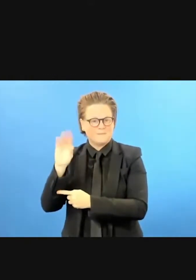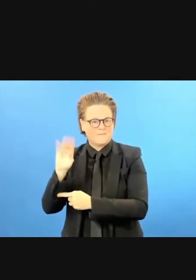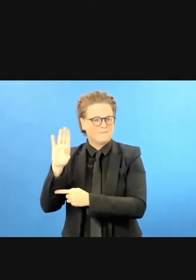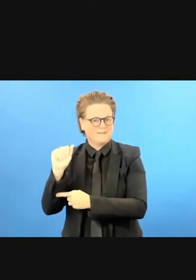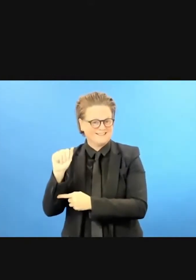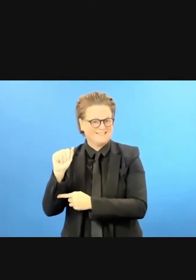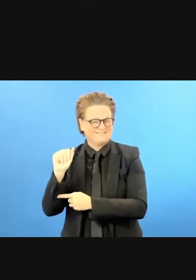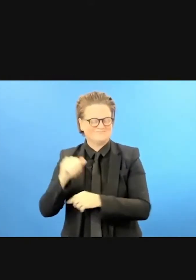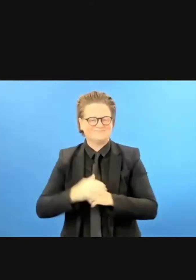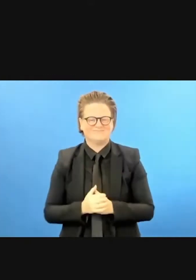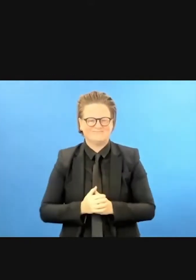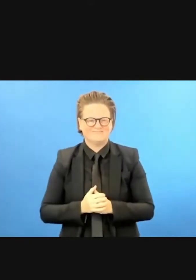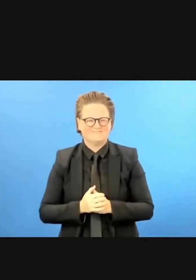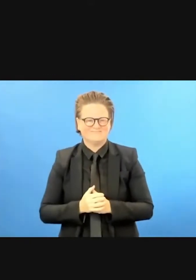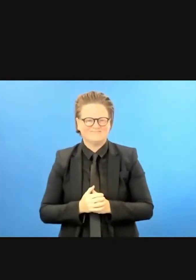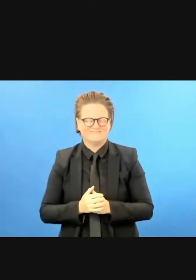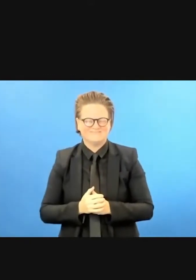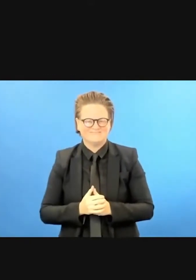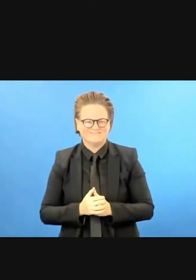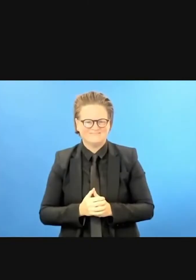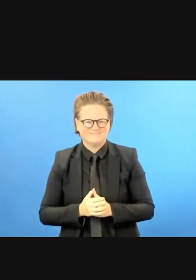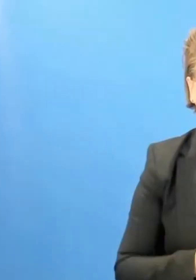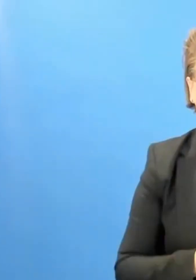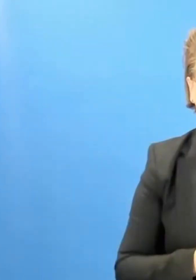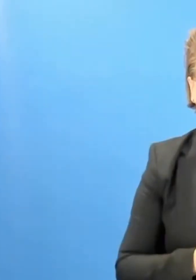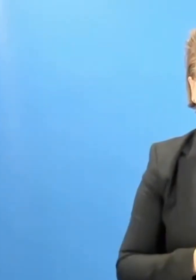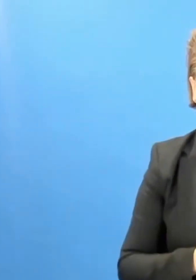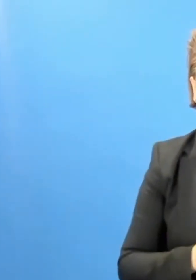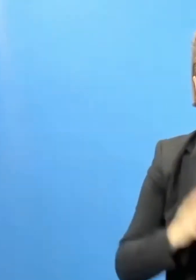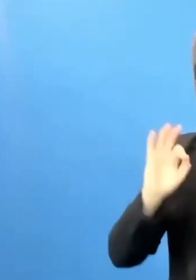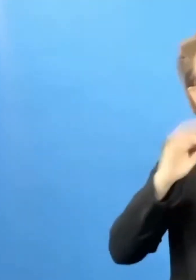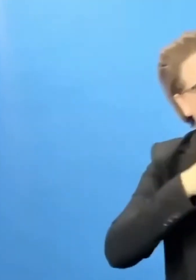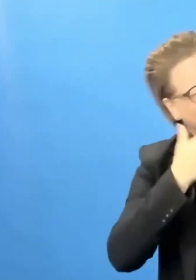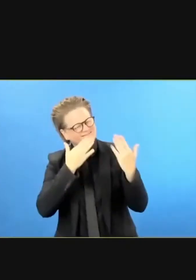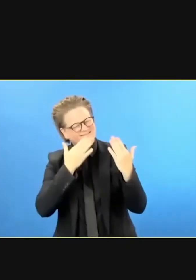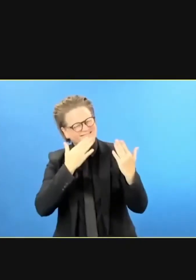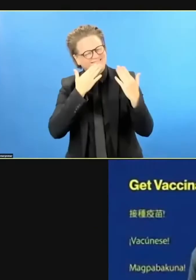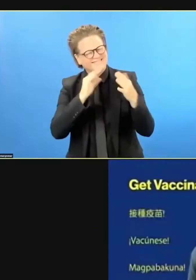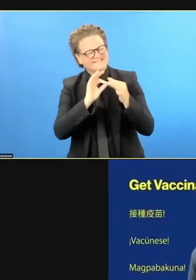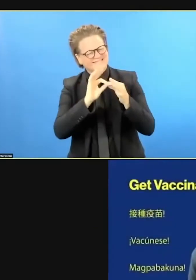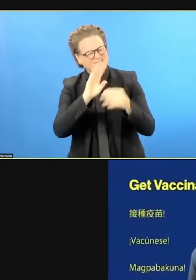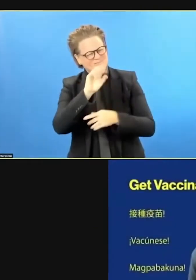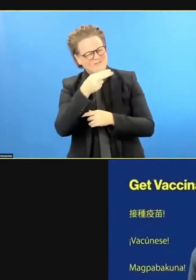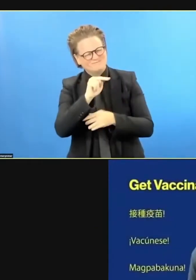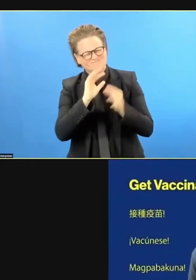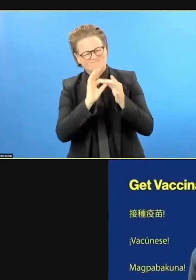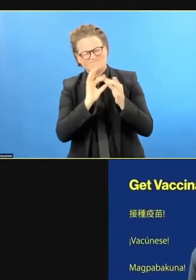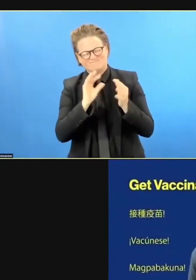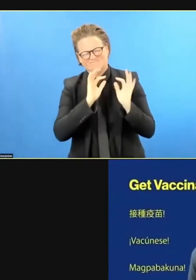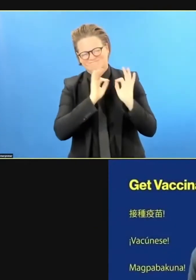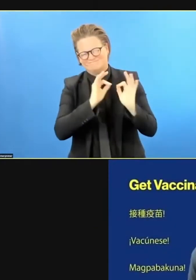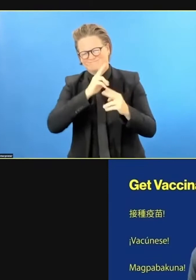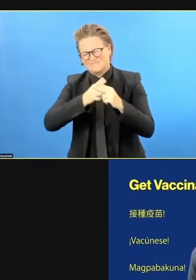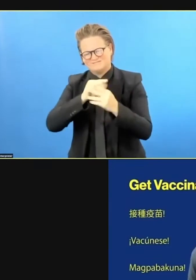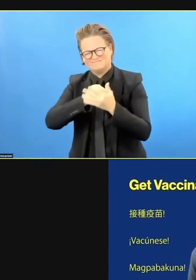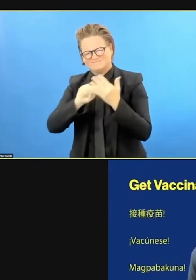Great. Thank you so much for those remarks, Director Bond. And just as you mentioned, I'd like to invite Dr. Navina Baba from the Department of Public Health